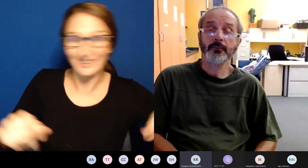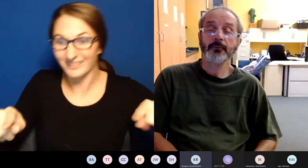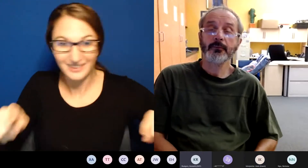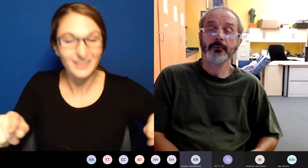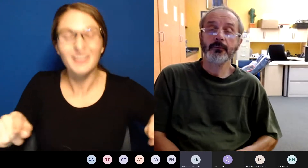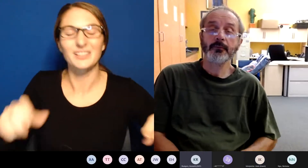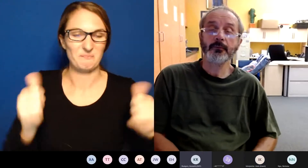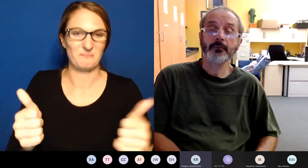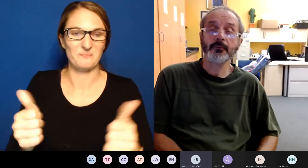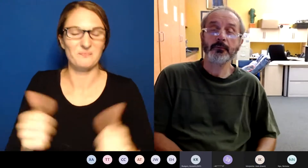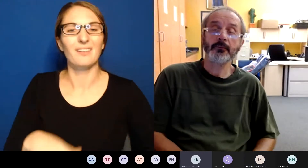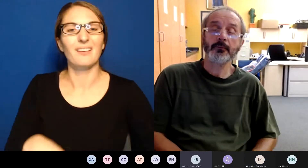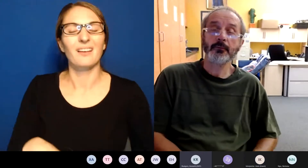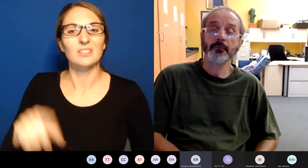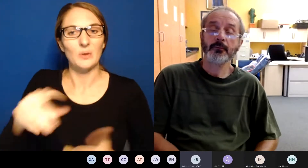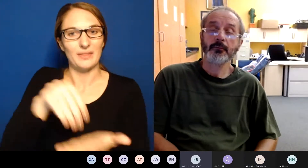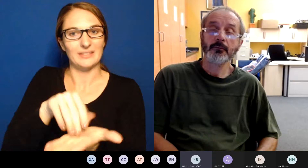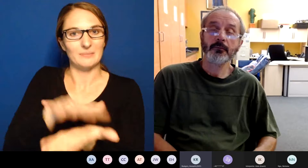have been